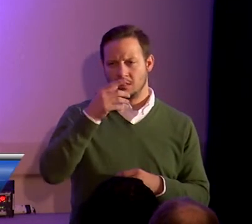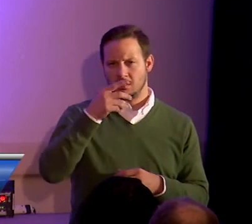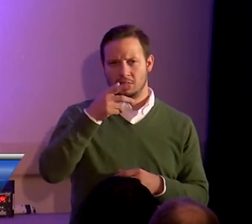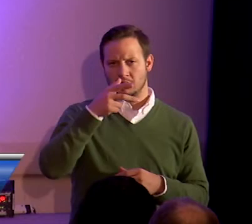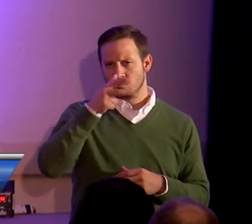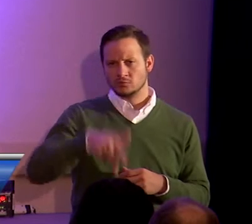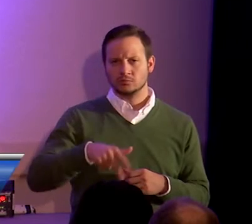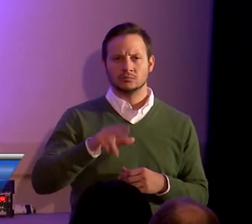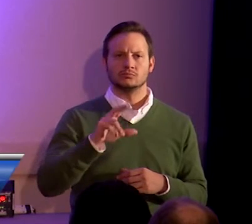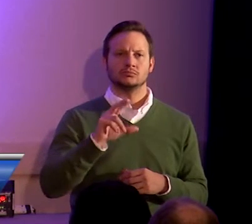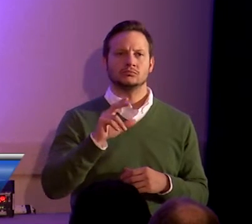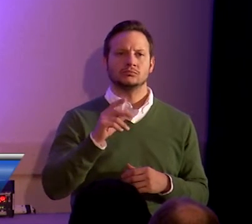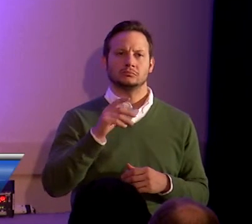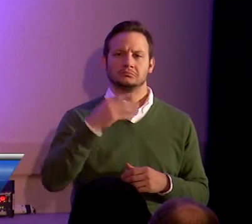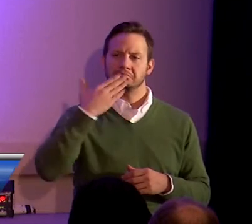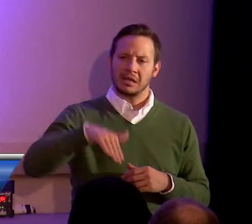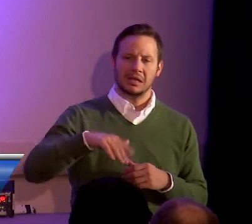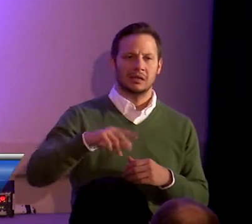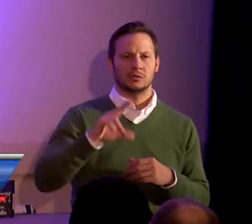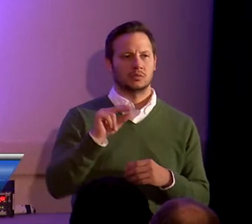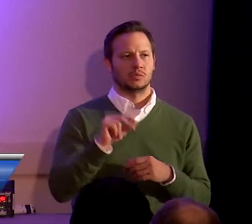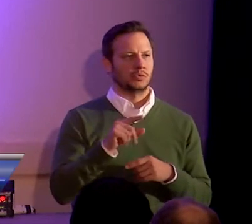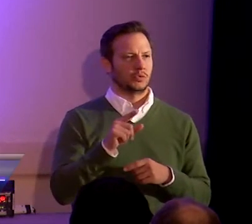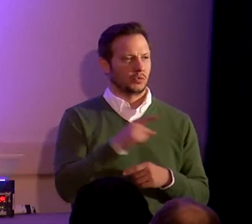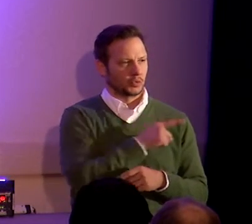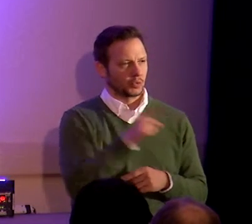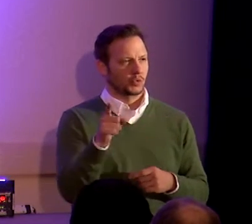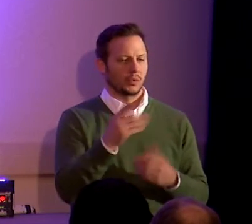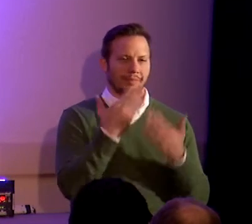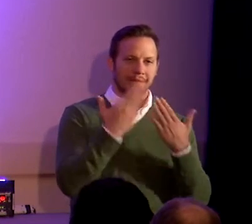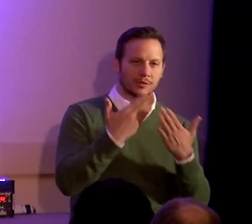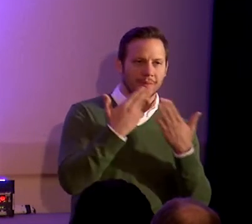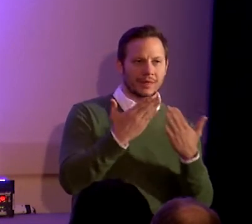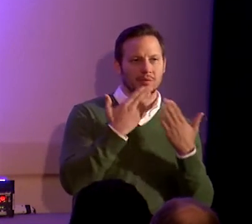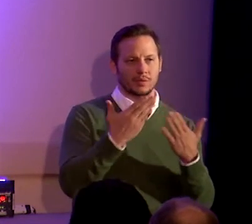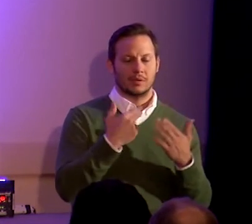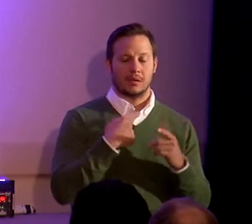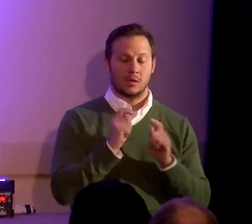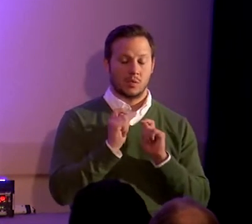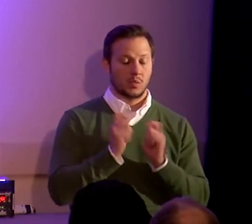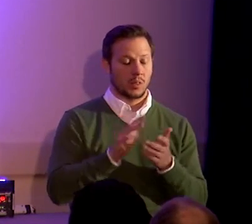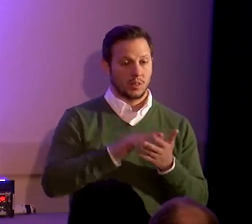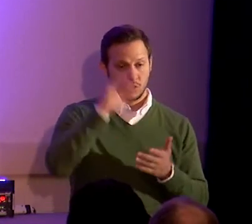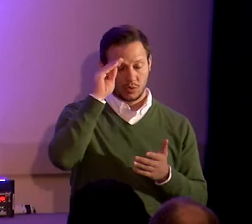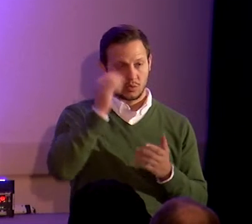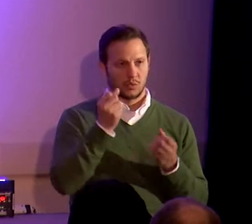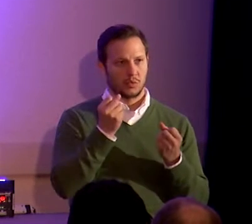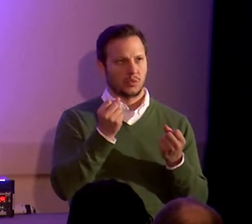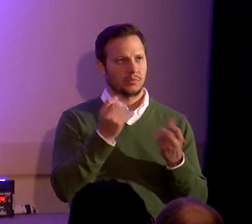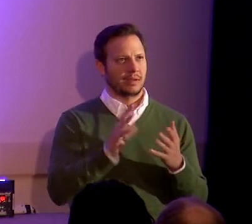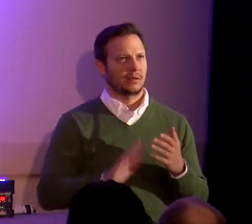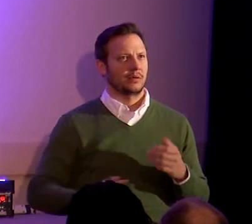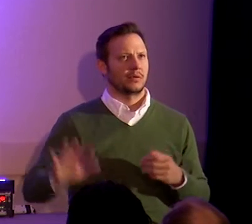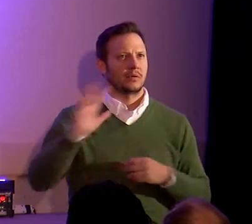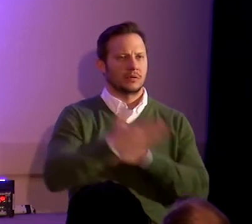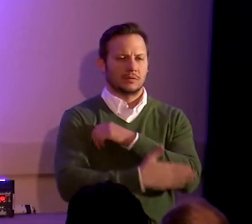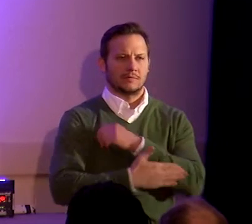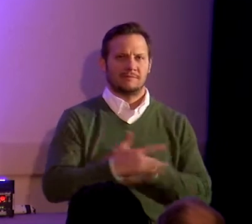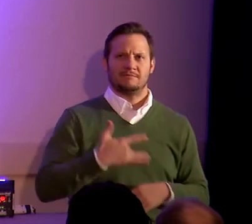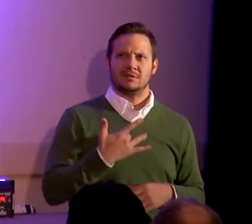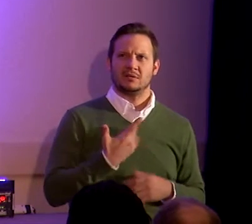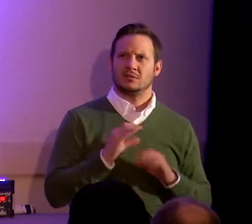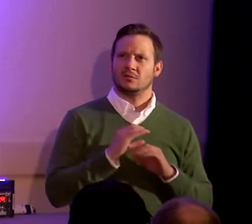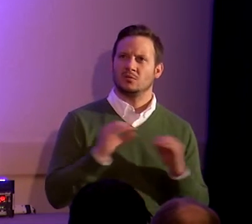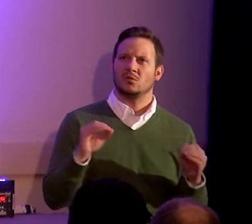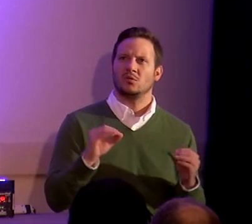from you guys, thousands of thank yous. I was quickly learning how many people around the country had been feeling disenfranchised